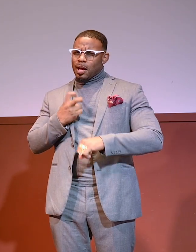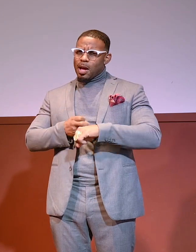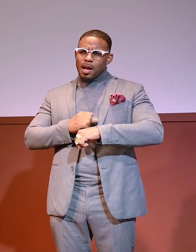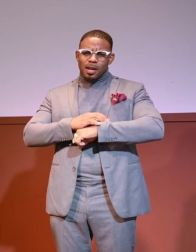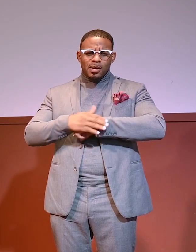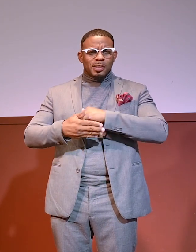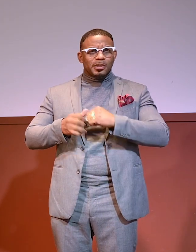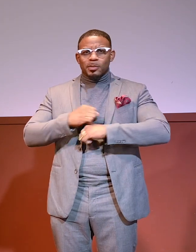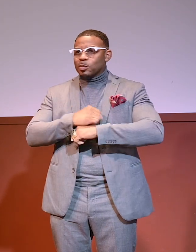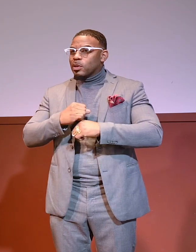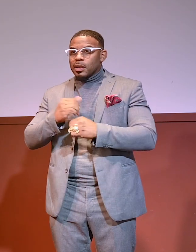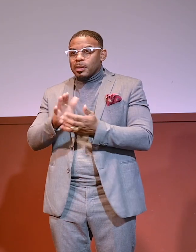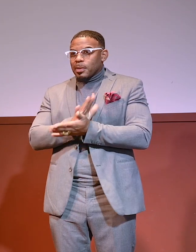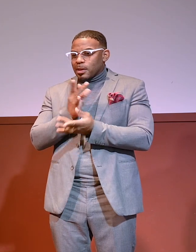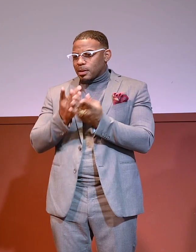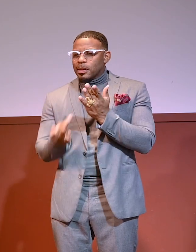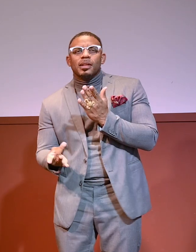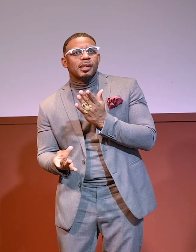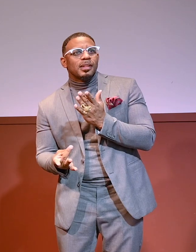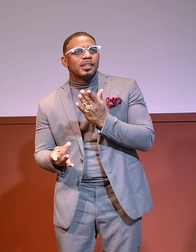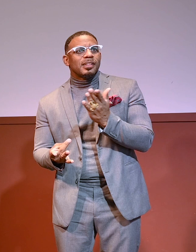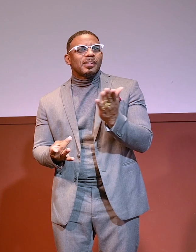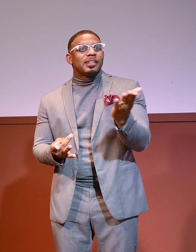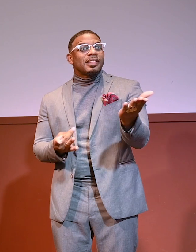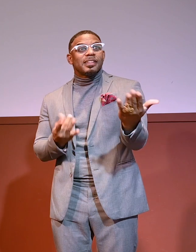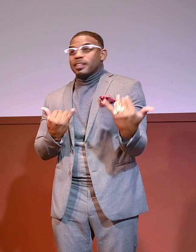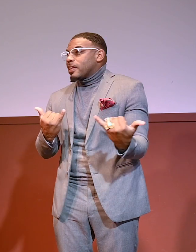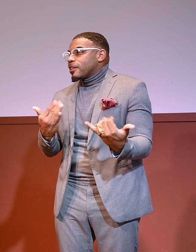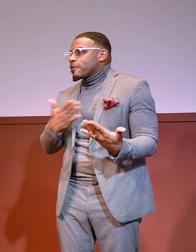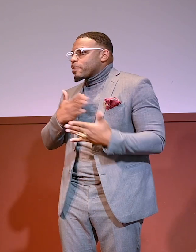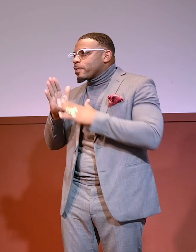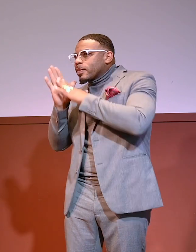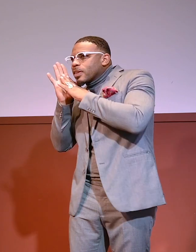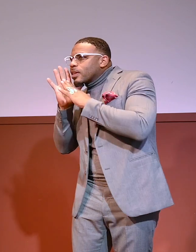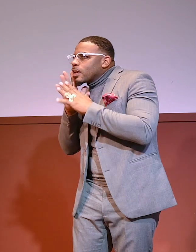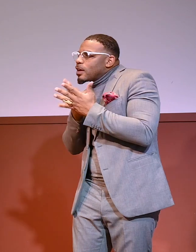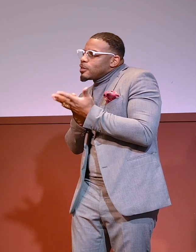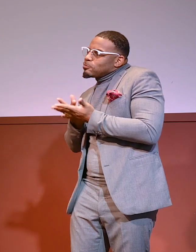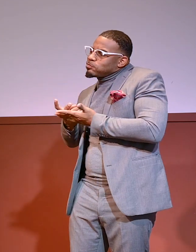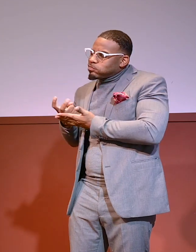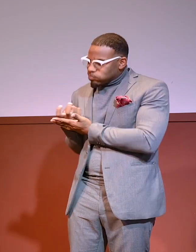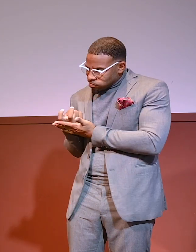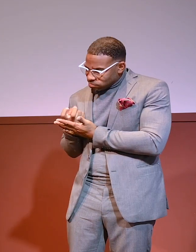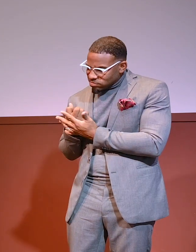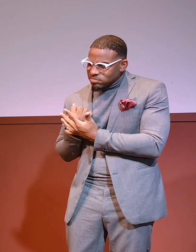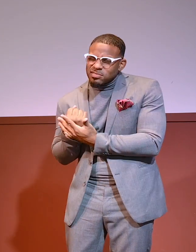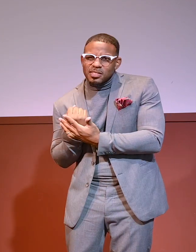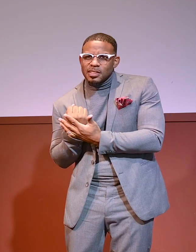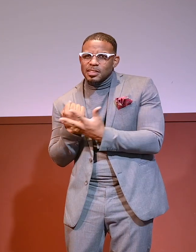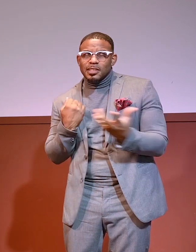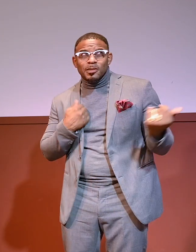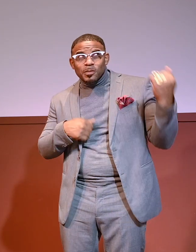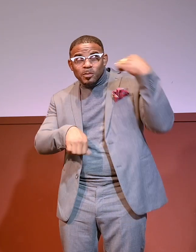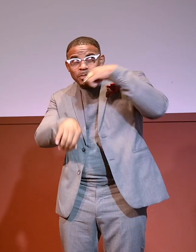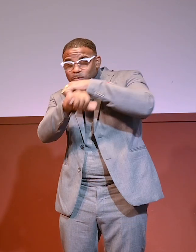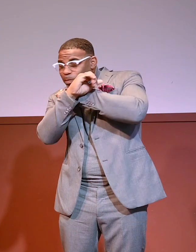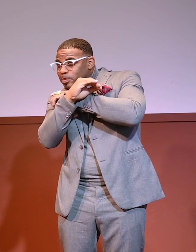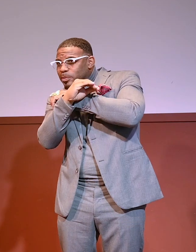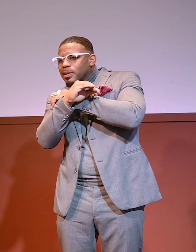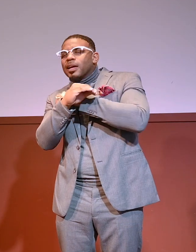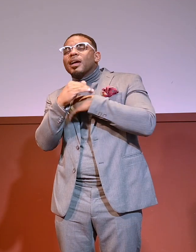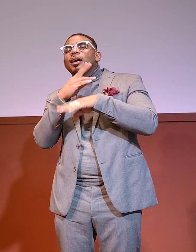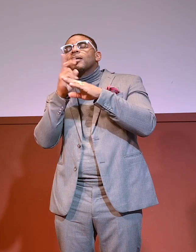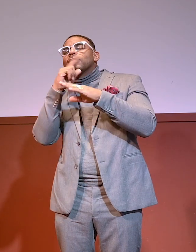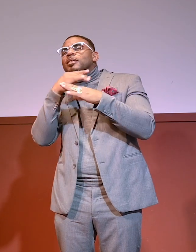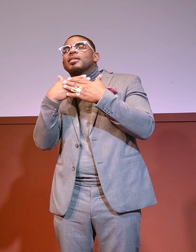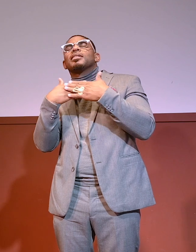glower, paper stiffened with water. Today in my bed I ball myself up like a fist and pull the blankets over my head. I pretend I